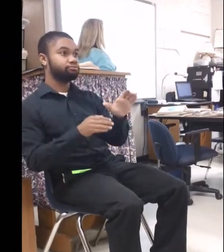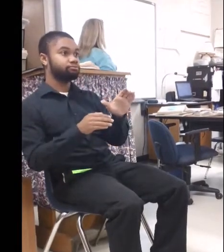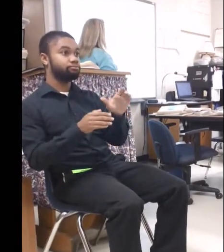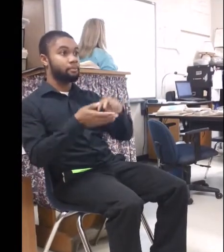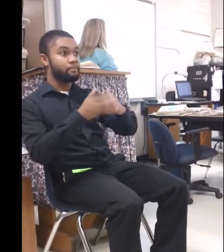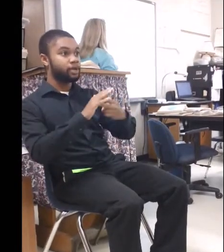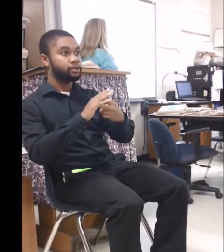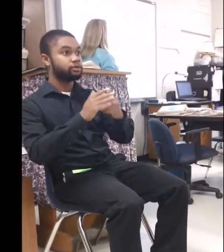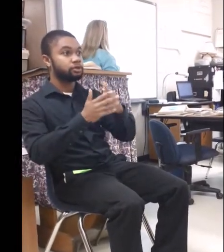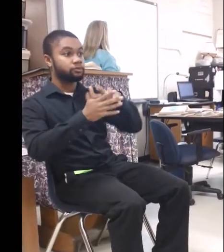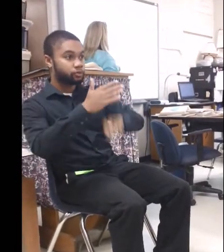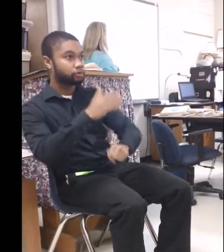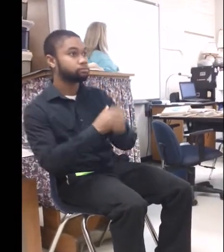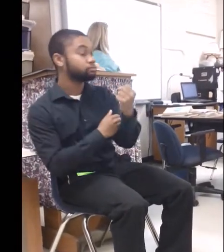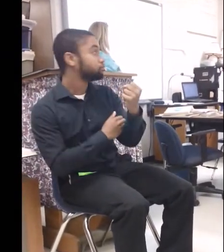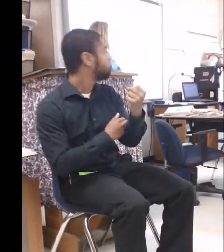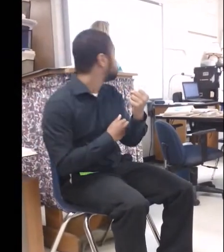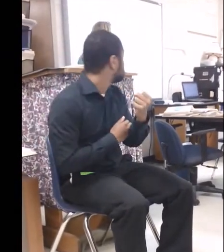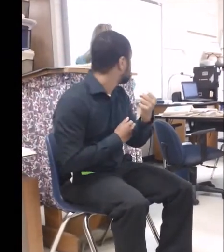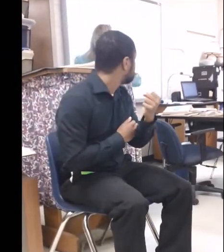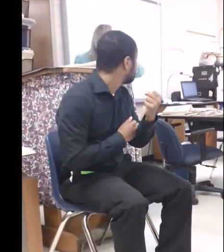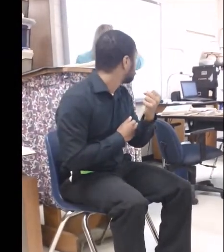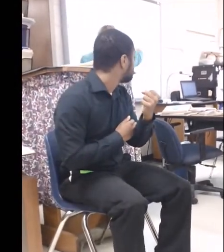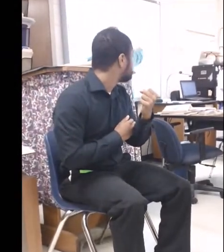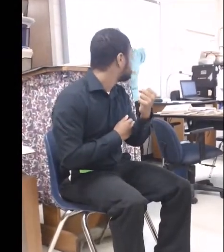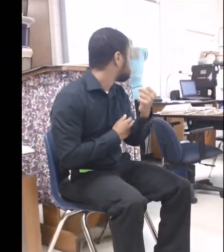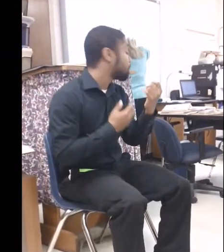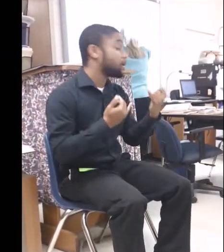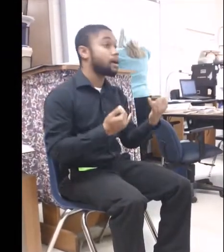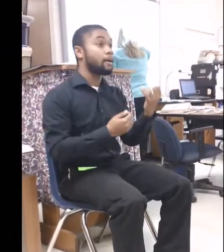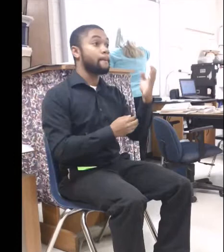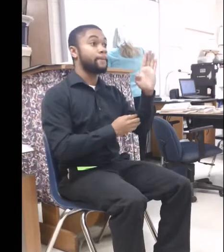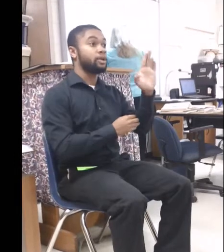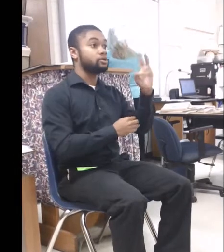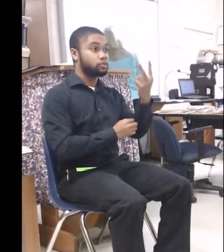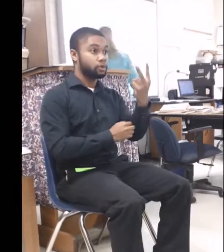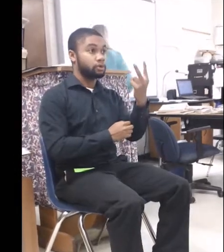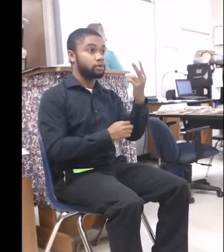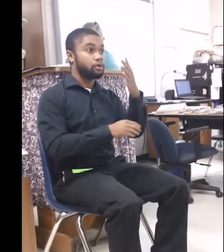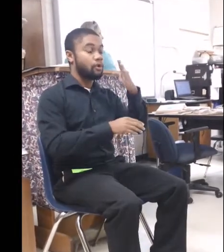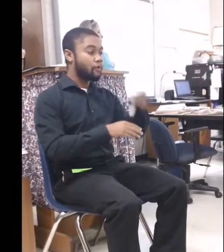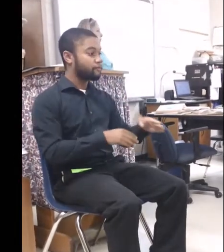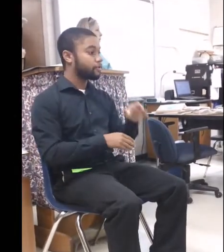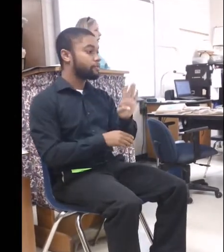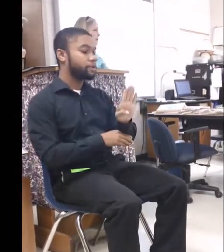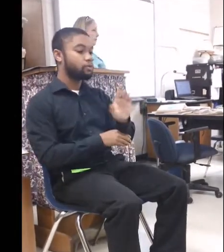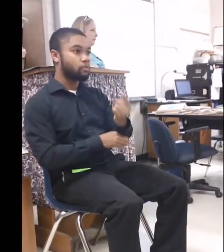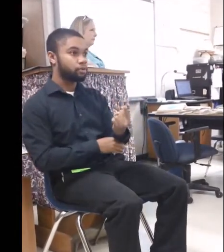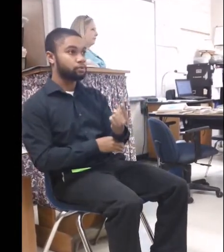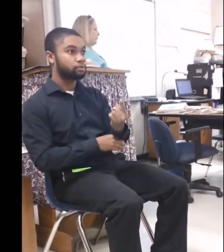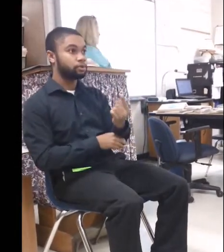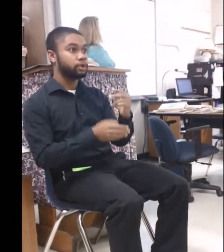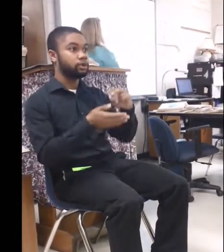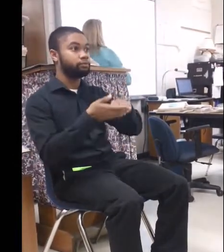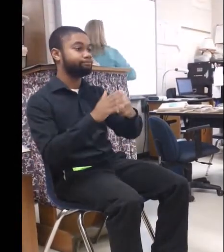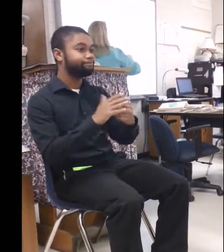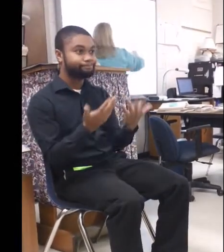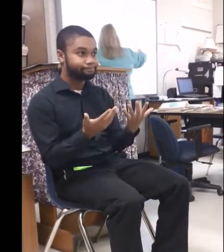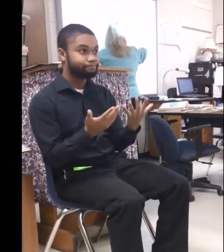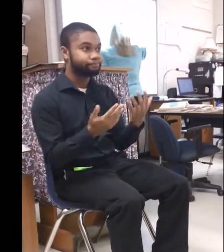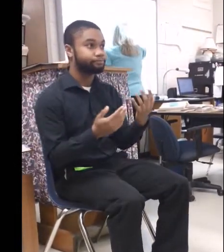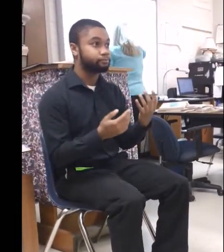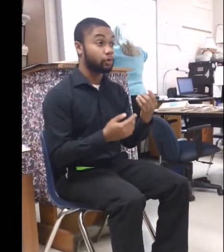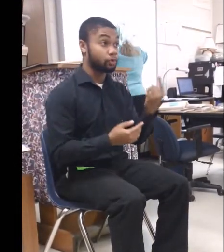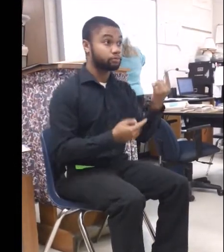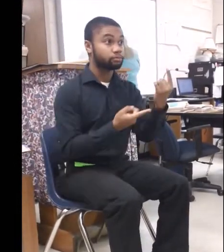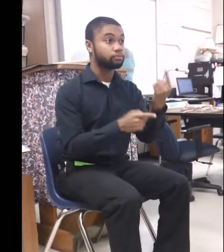Okay, and then you've got a b squared here and a b1. So that's going to leave us with what? A B. A